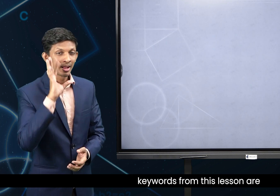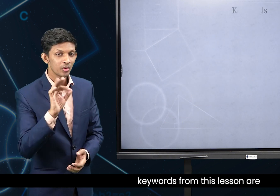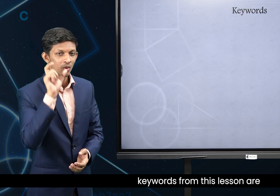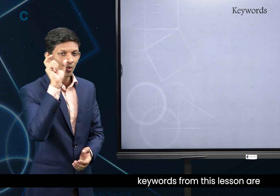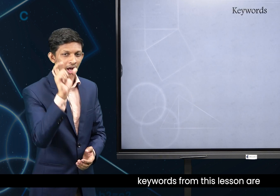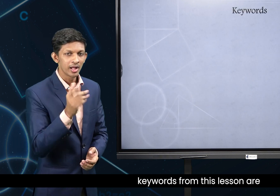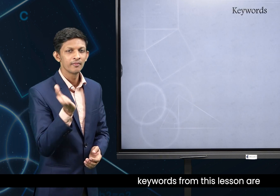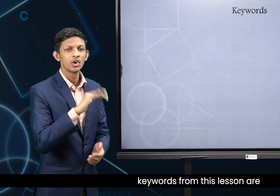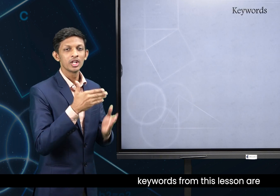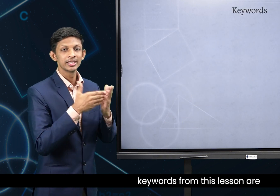Keywords from this lesson are